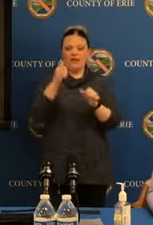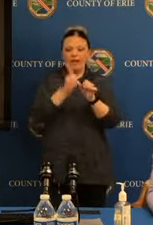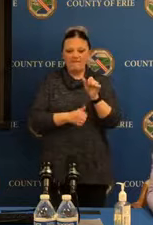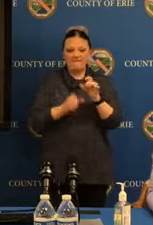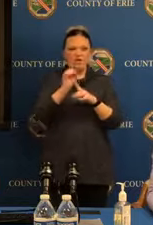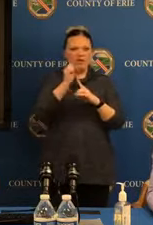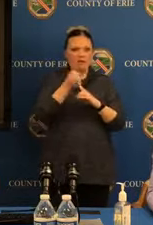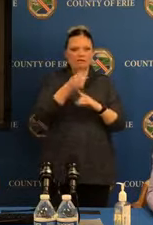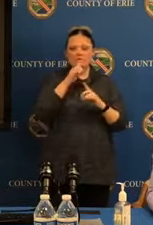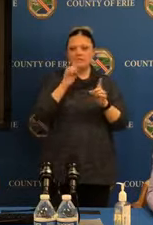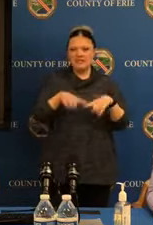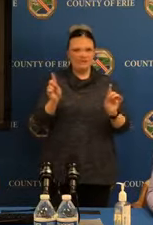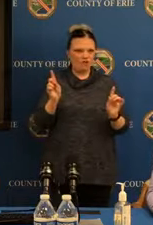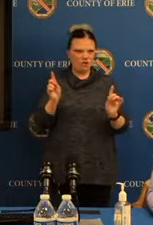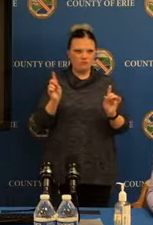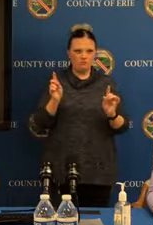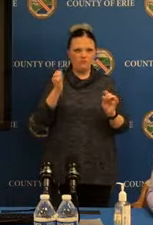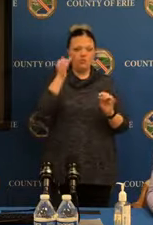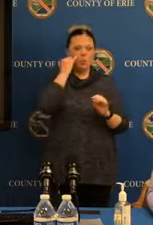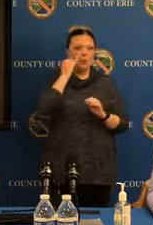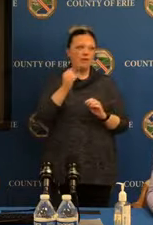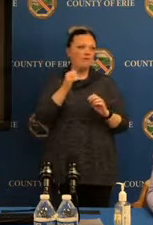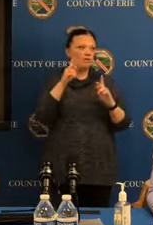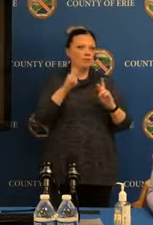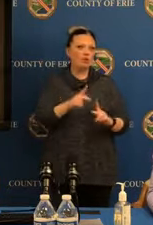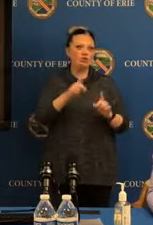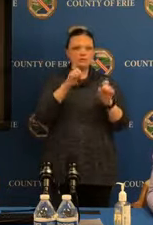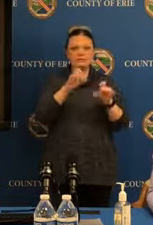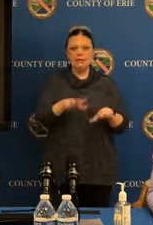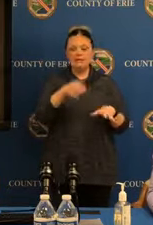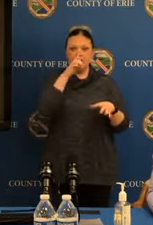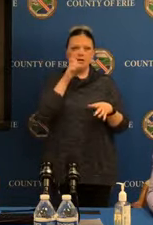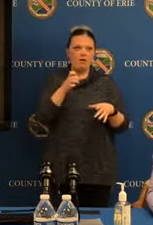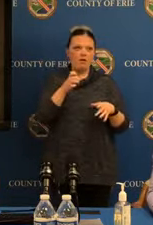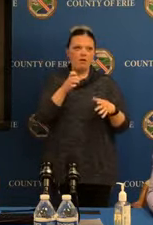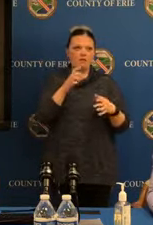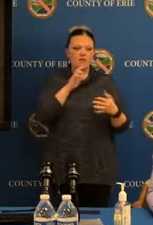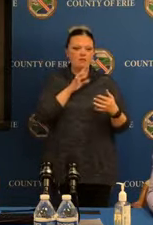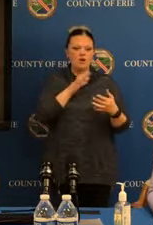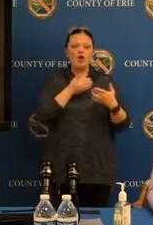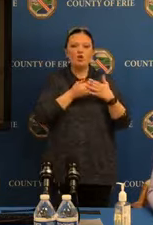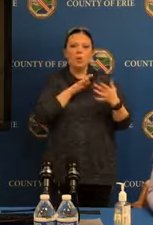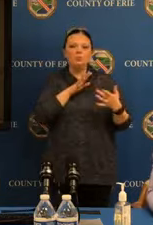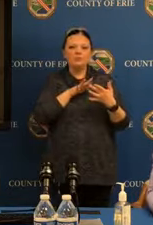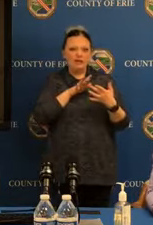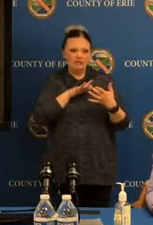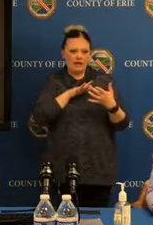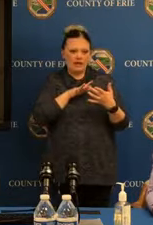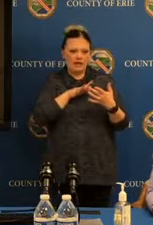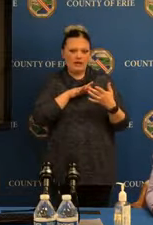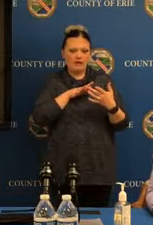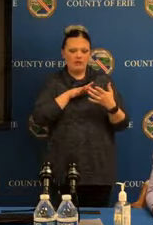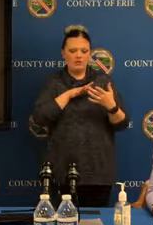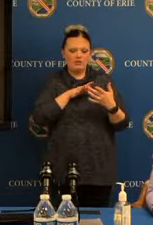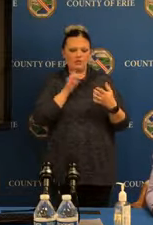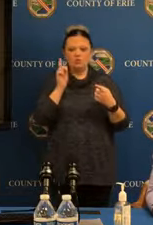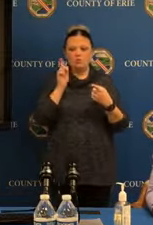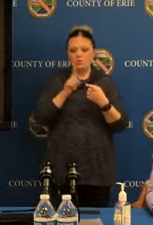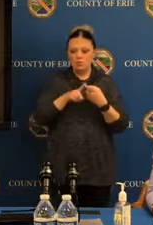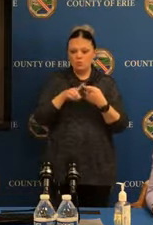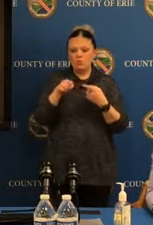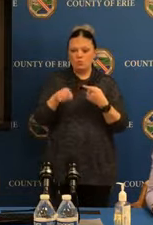different. And so if individuals are tested because they're a contact, a close contact to a known or